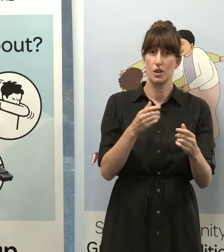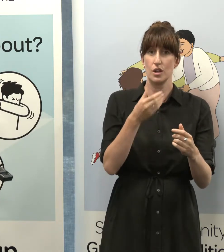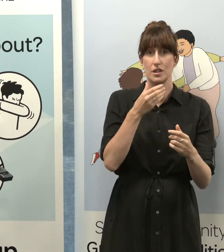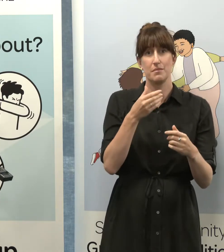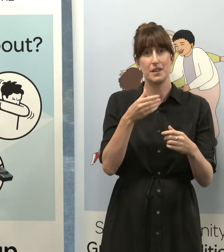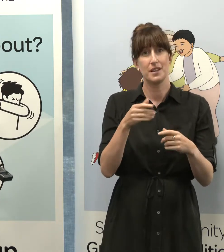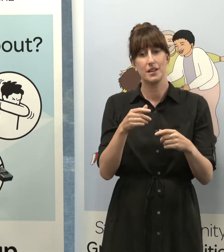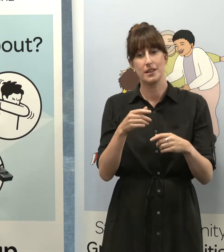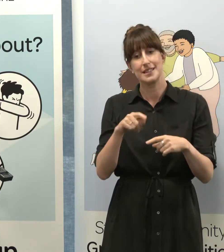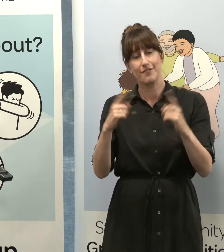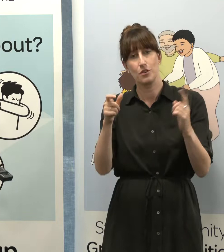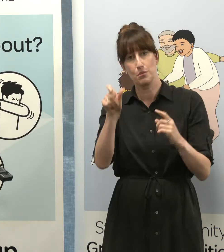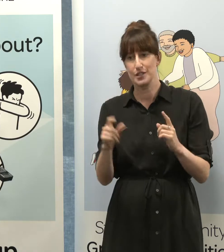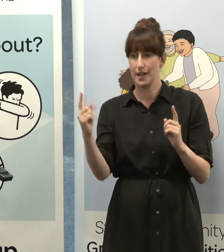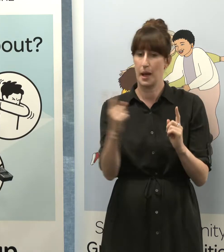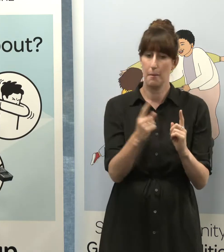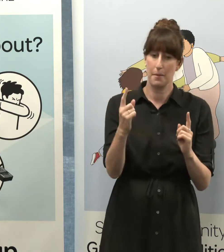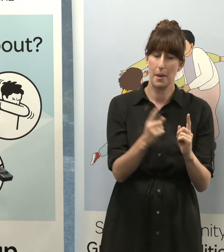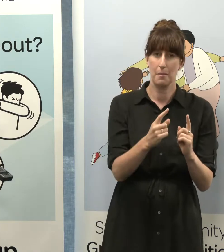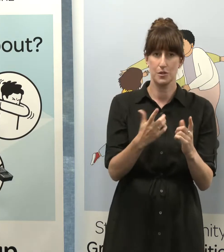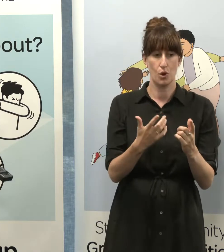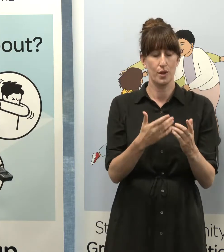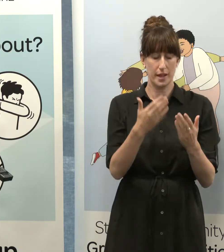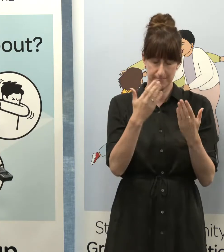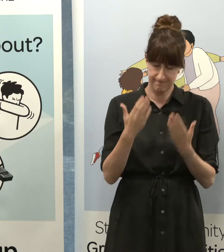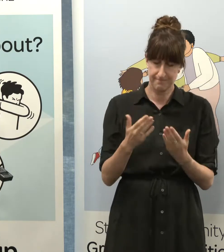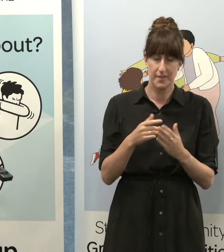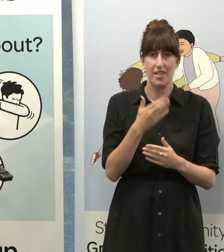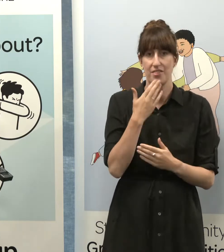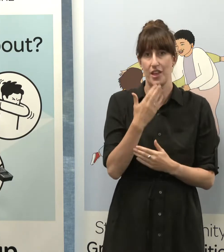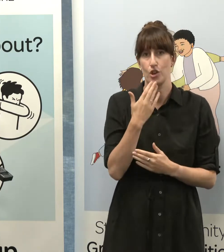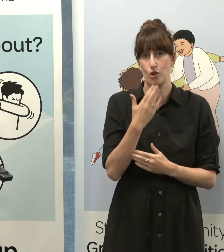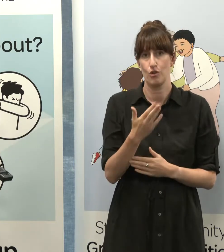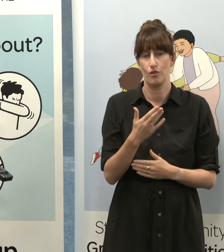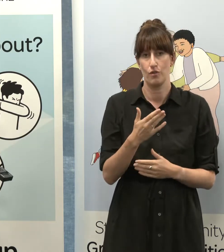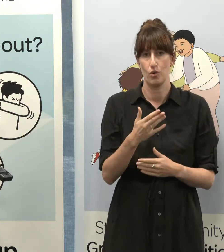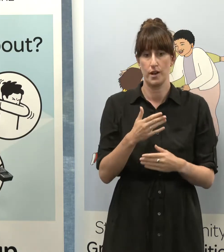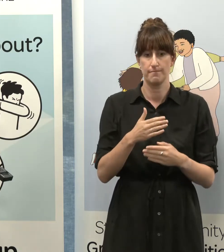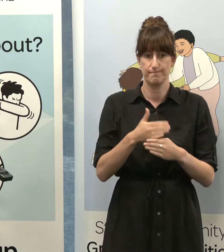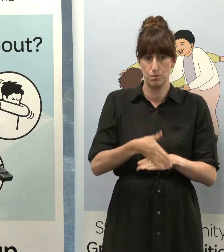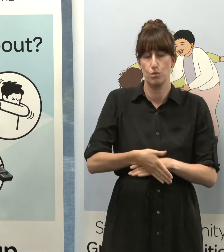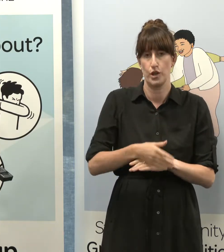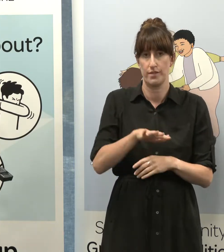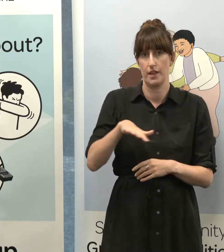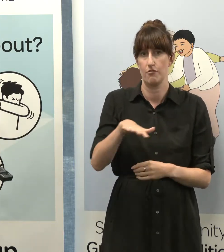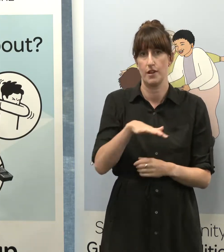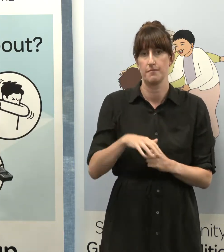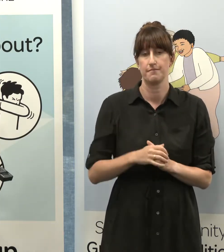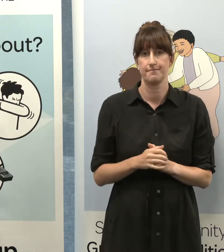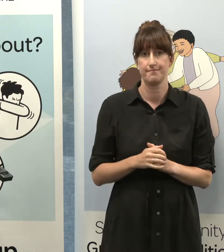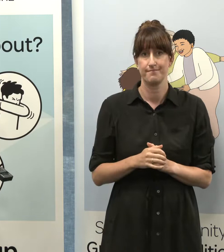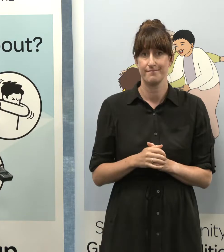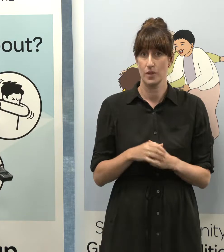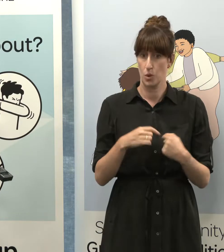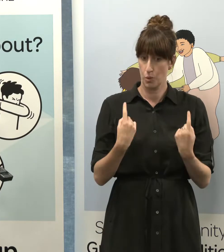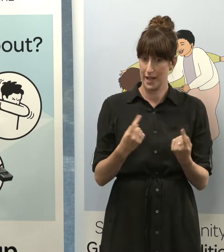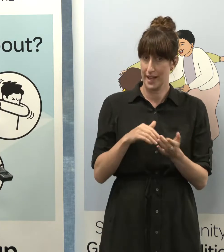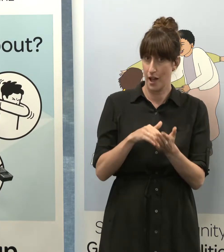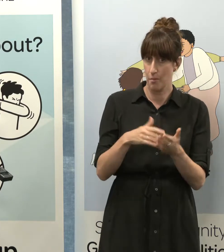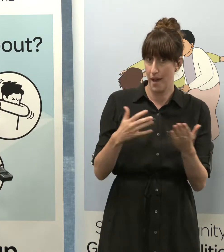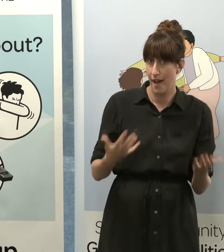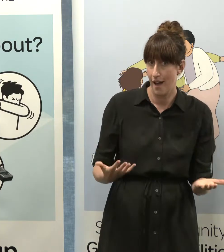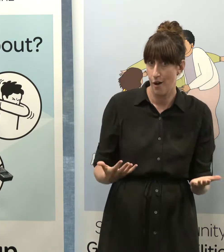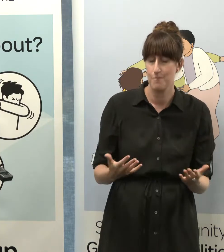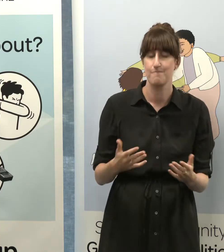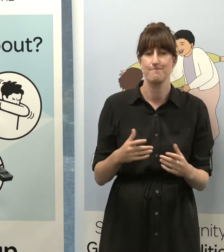just want to thank and acknowledge that. We can all, of course, continue to play our part by doing the basics well: hand hygiene,